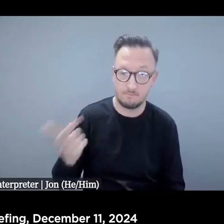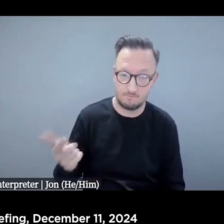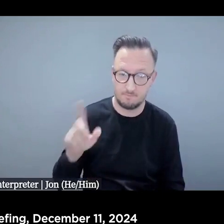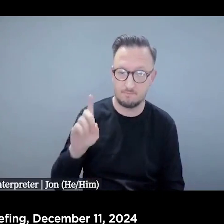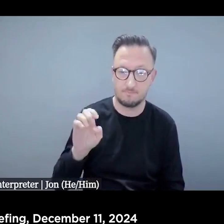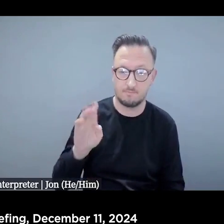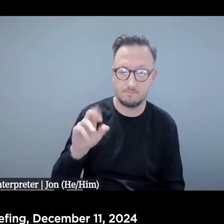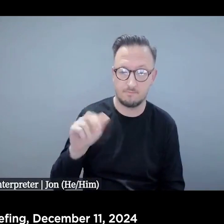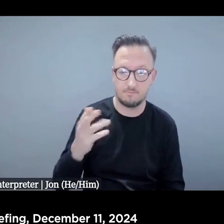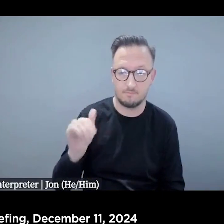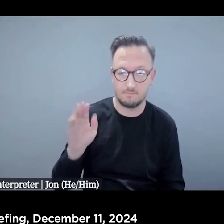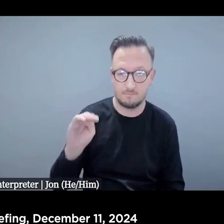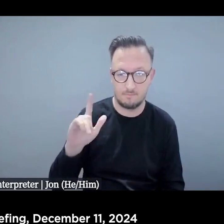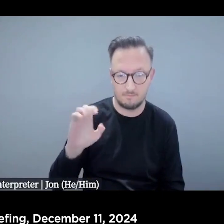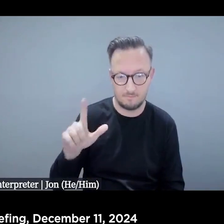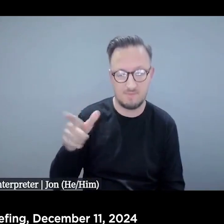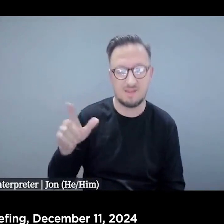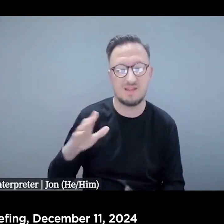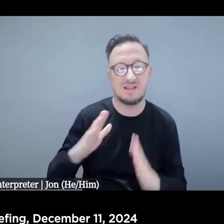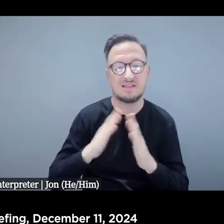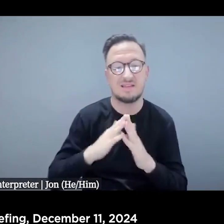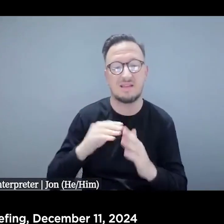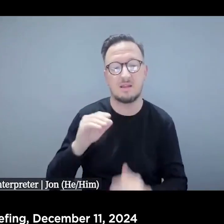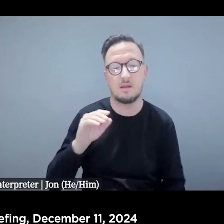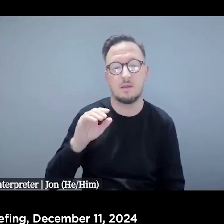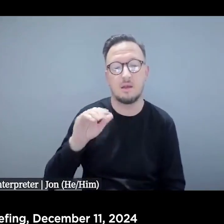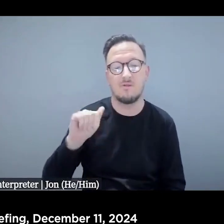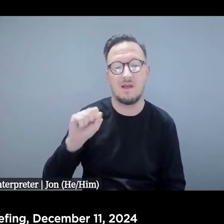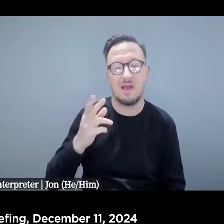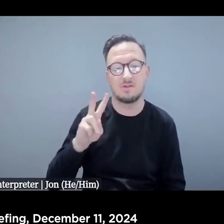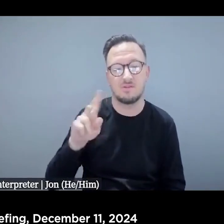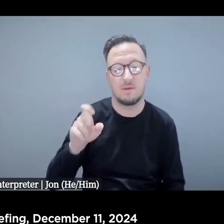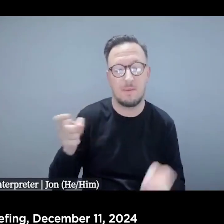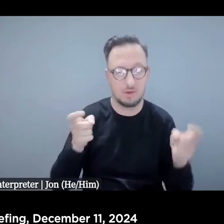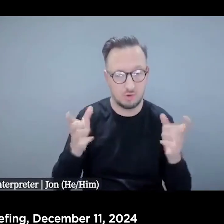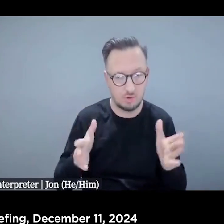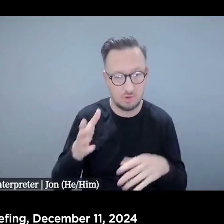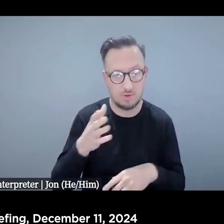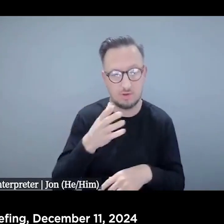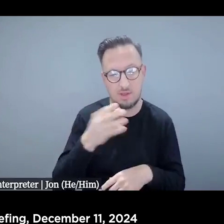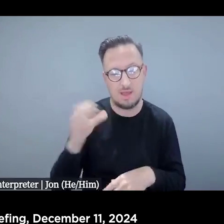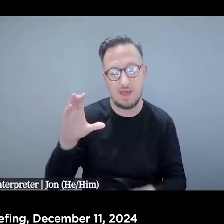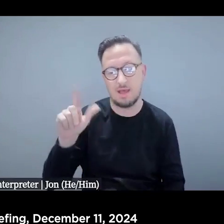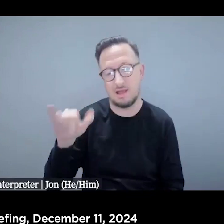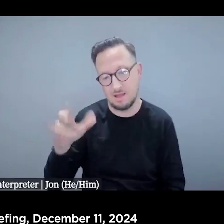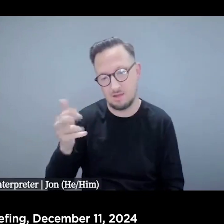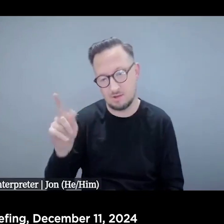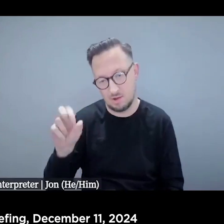Campbell, City of Asheville City Manager, and then we will hear an update from Clay Chandler.